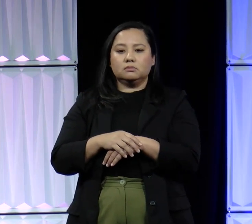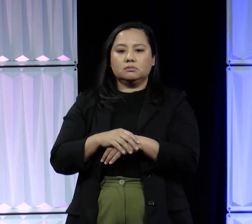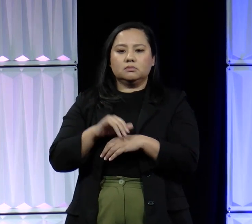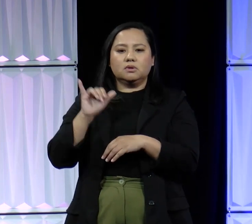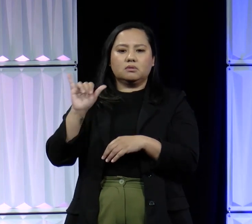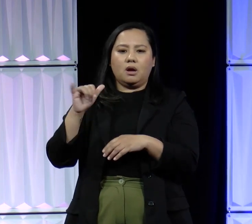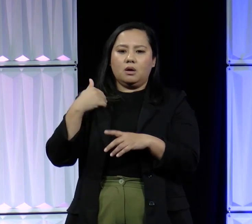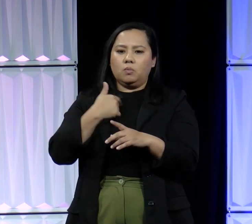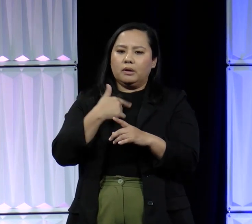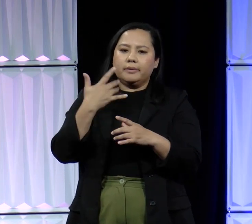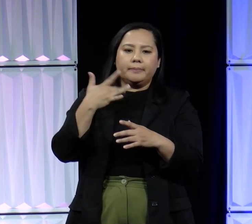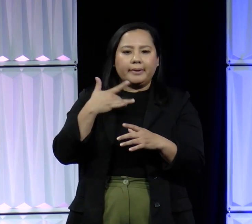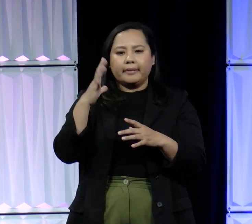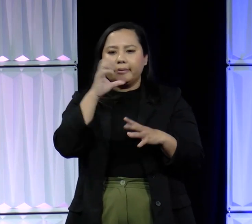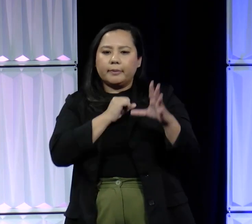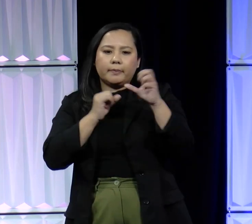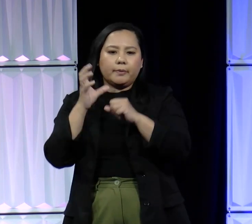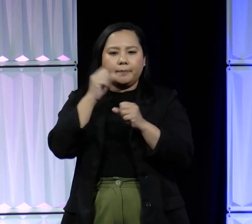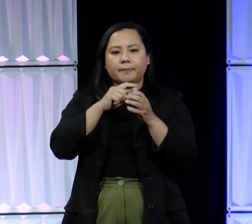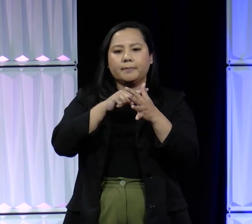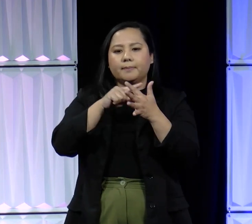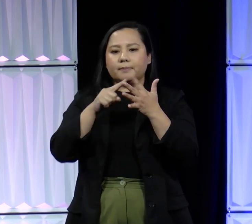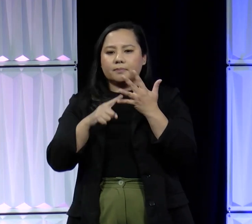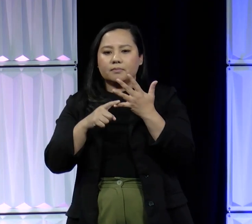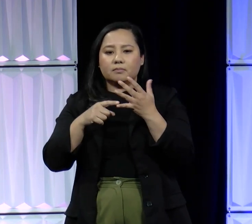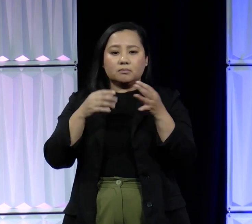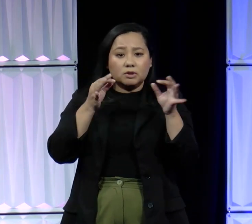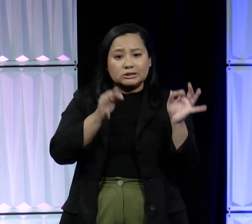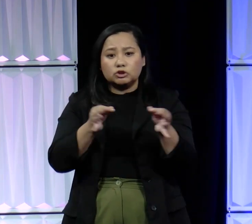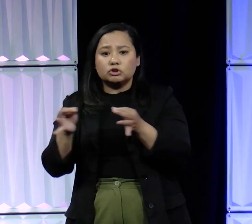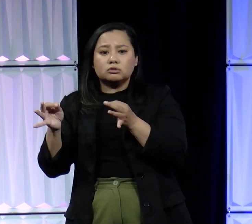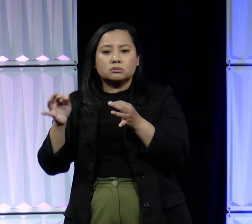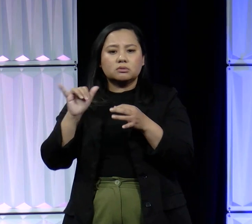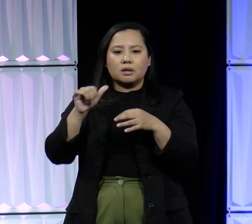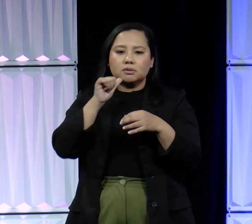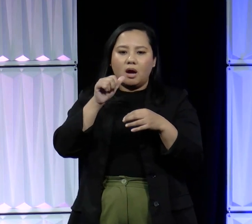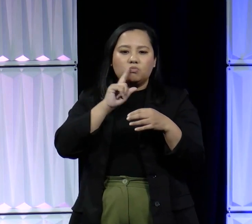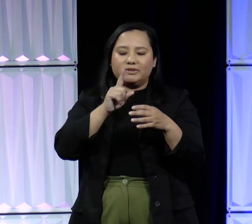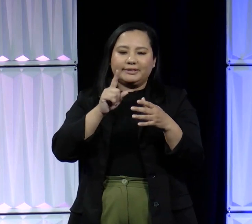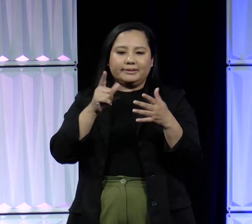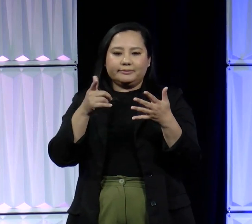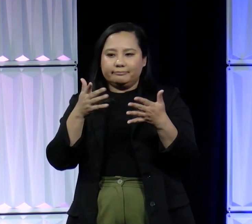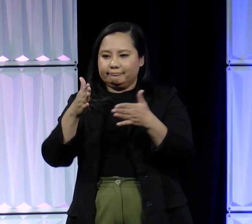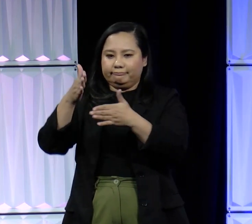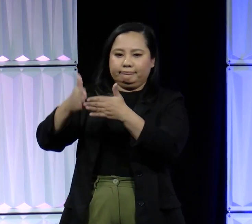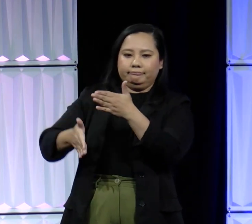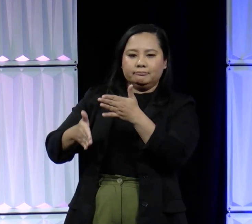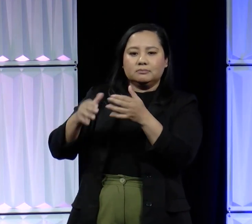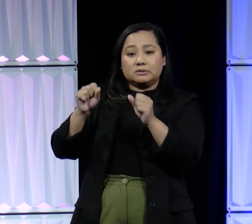assumptions, conclusions, and decisions that may be incomplete and may lead to misunderstanding.